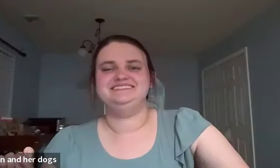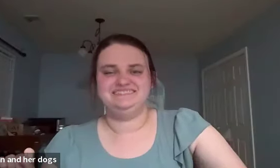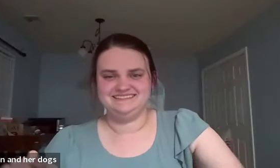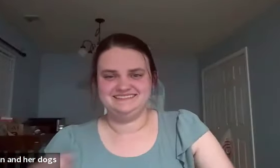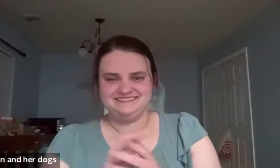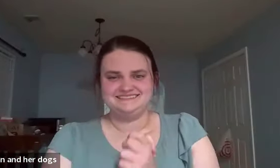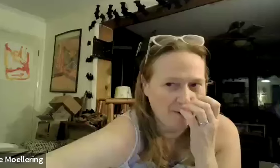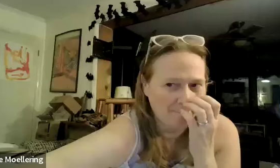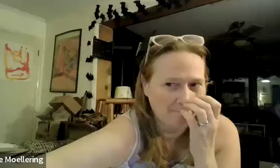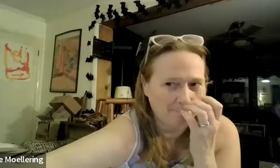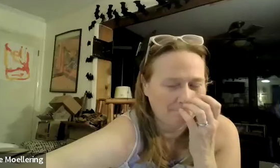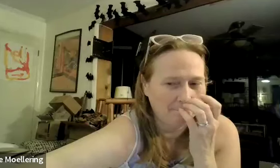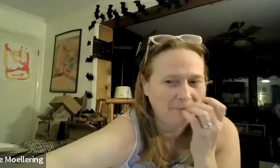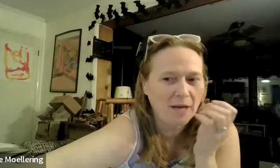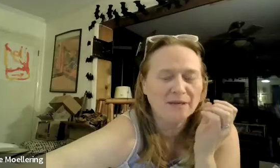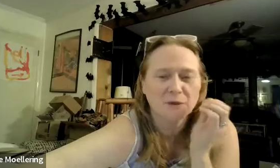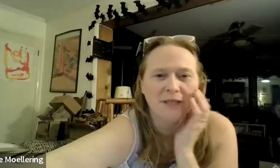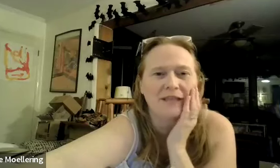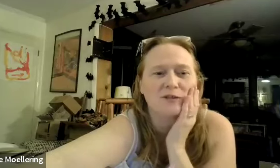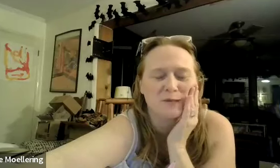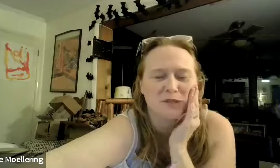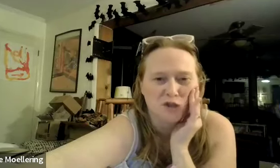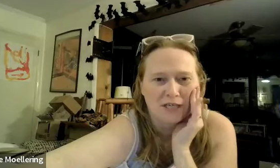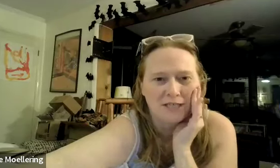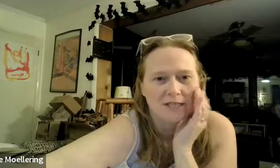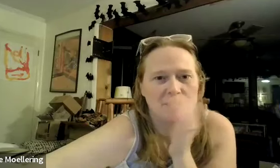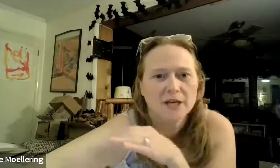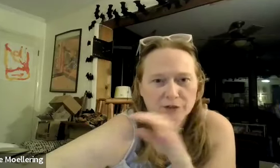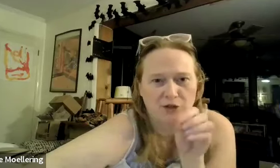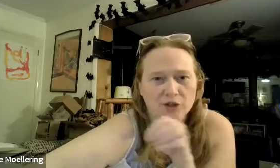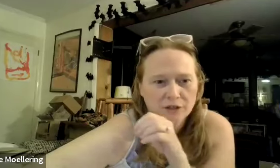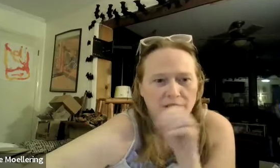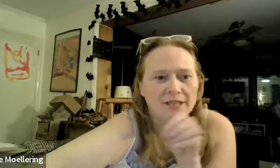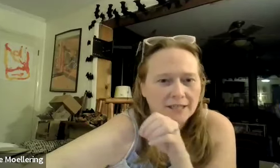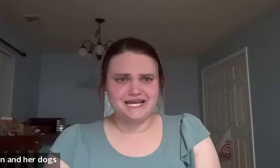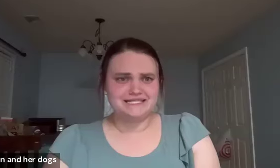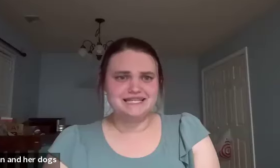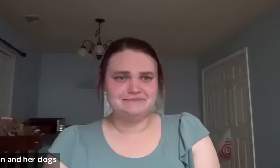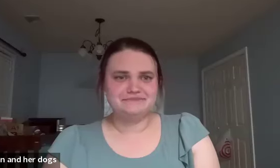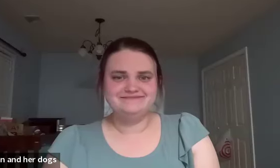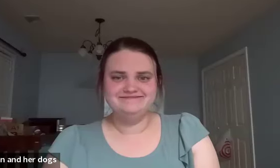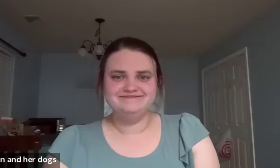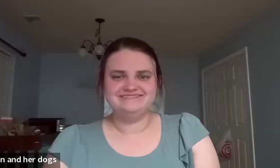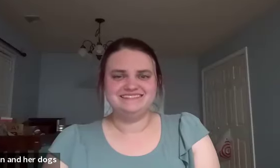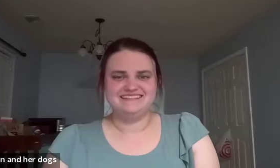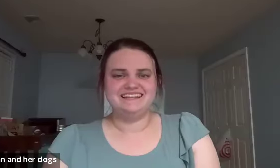time. But I might throw in like Christmas tree and some of the other Oh my gosh, yes. or Like, stocking or stuff like